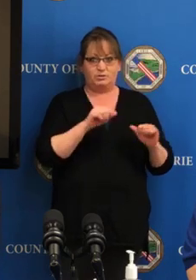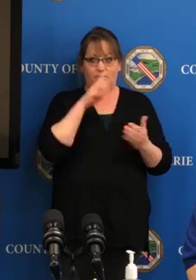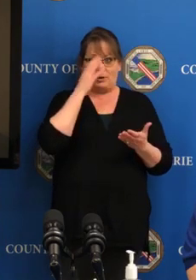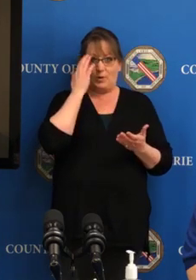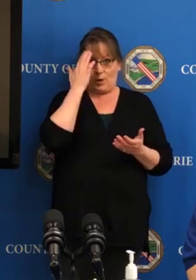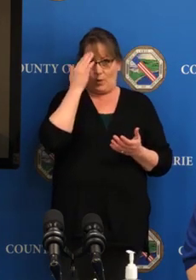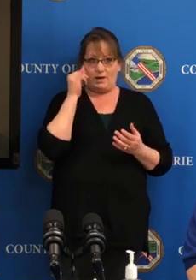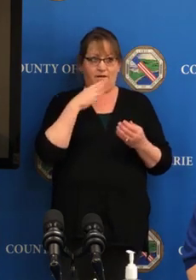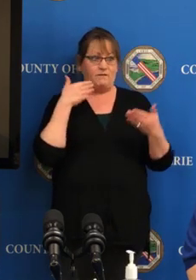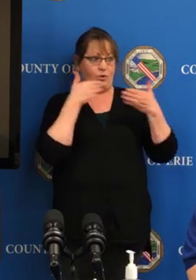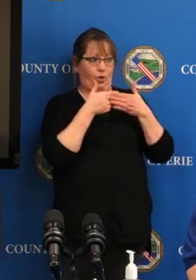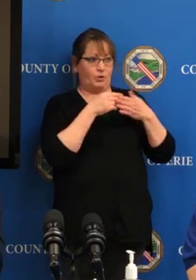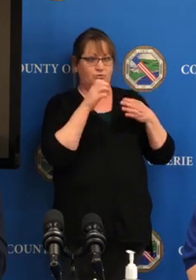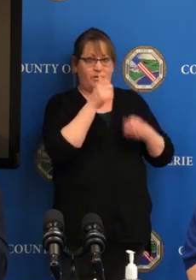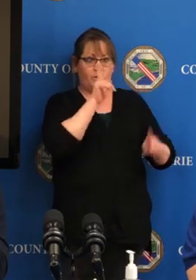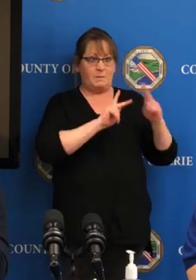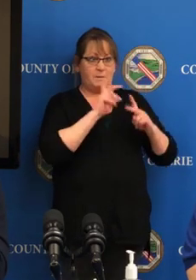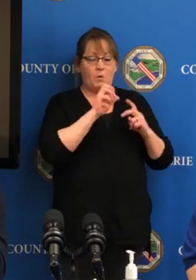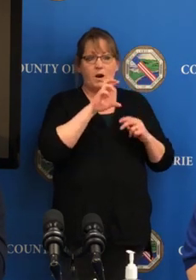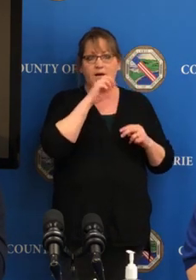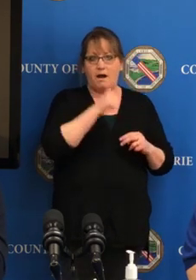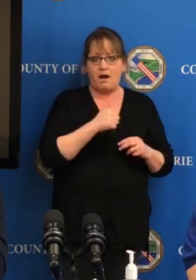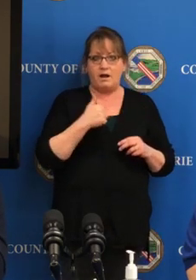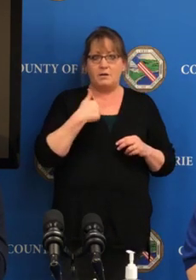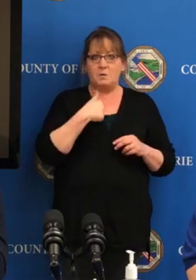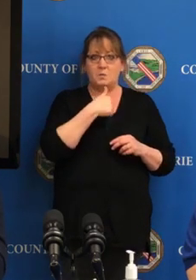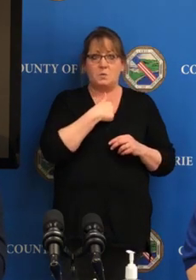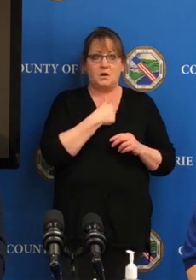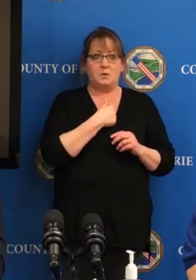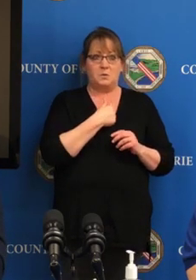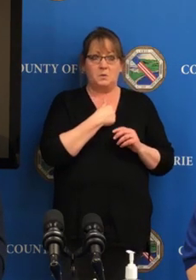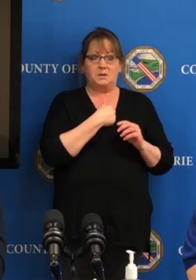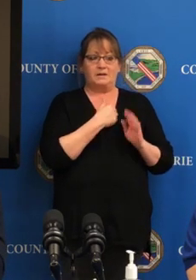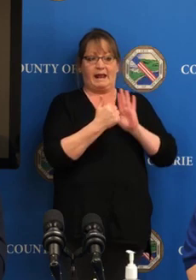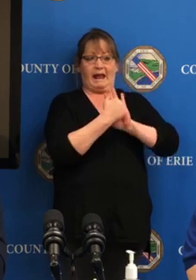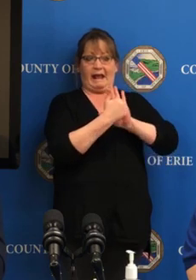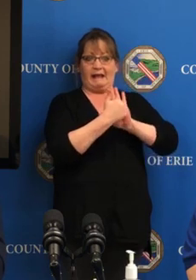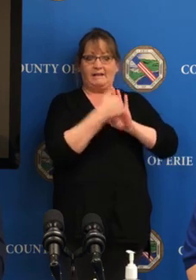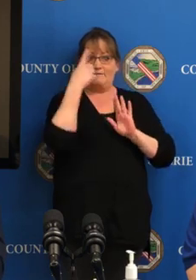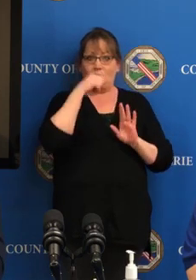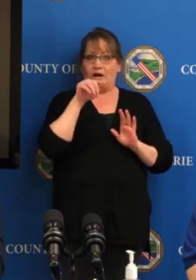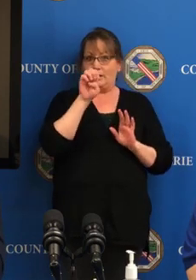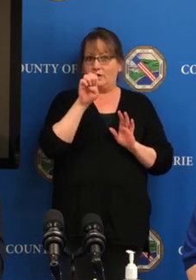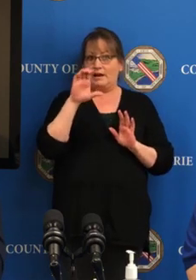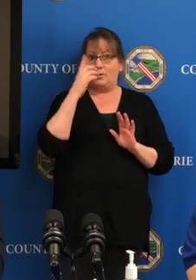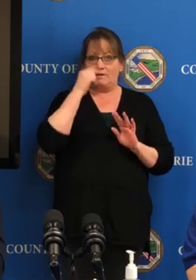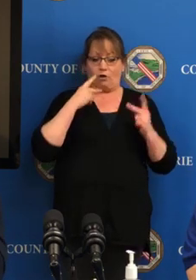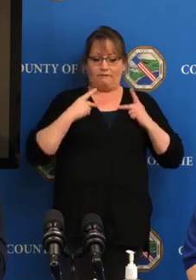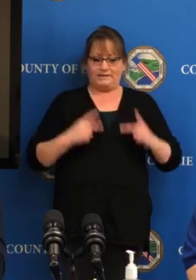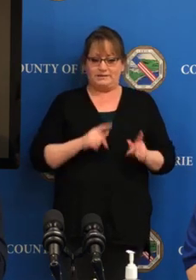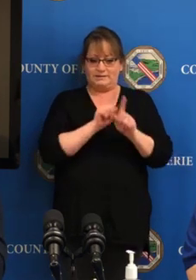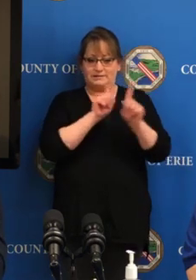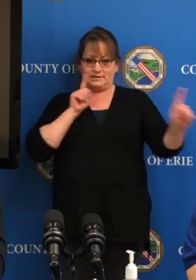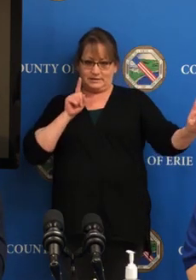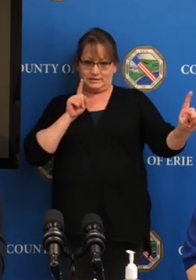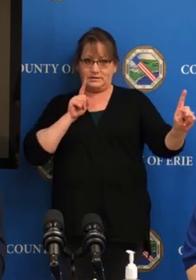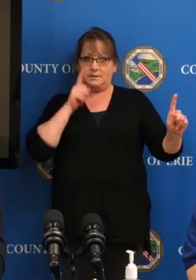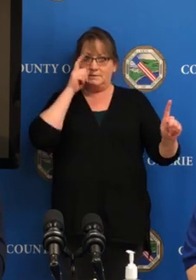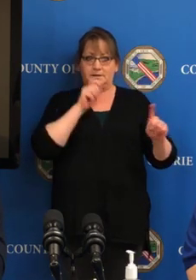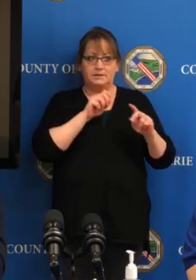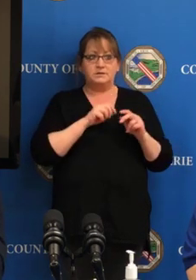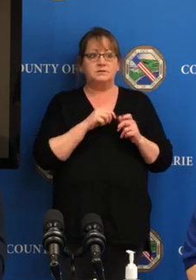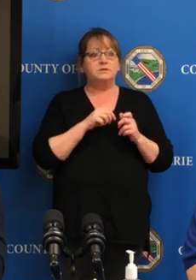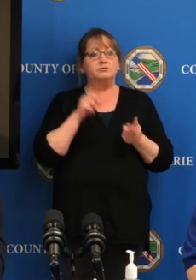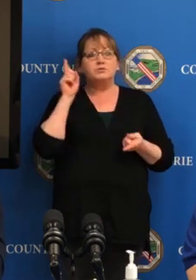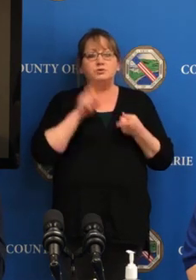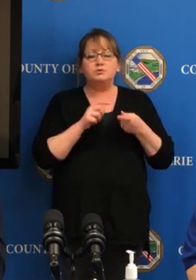should know that. But we were rated an A in Erie County for physical distancing by dropping off the amount that we're traveling,